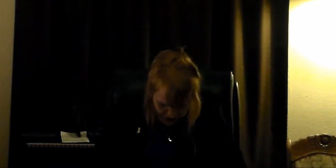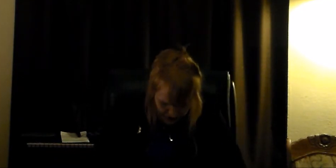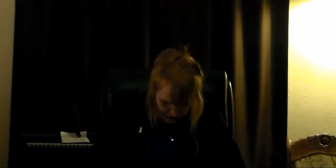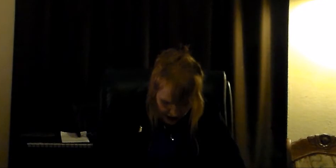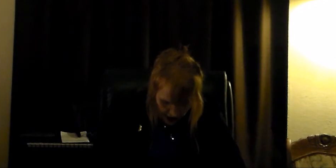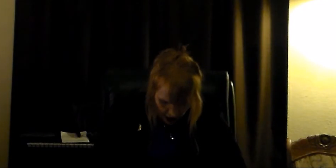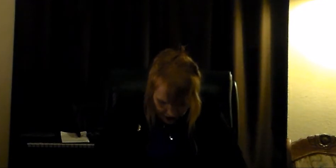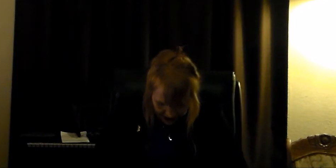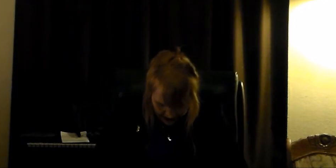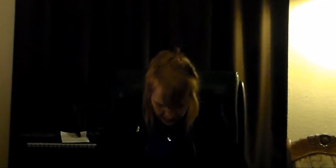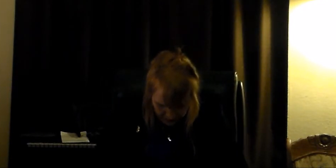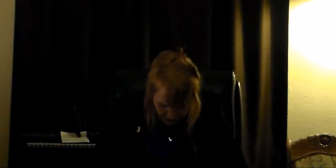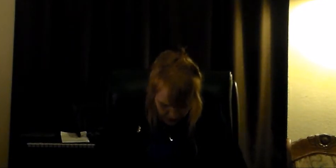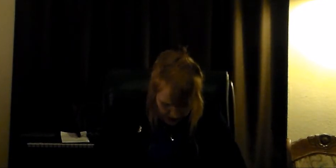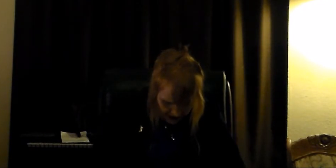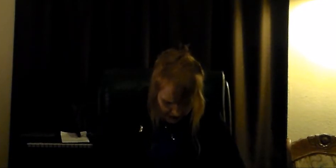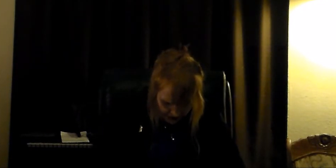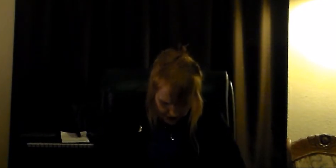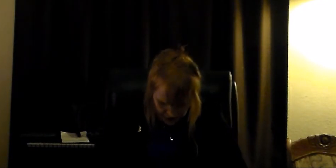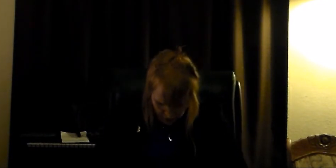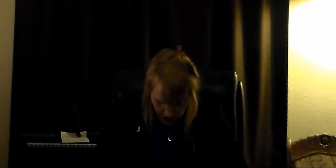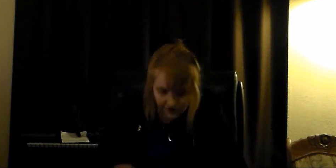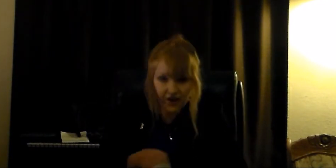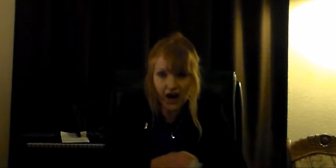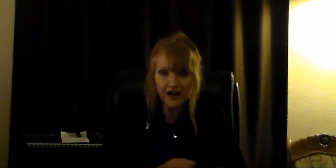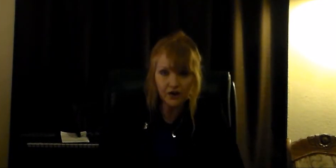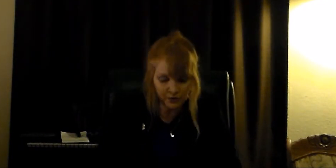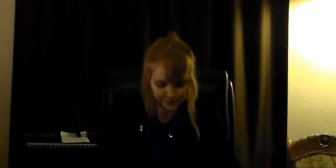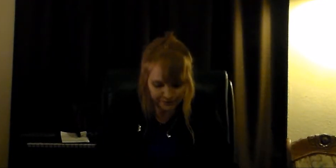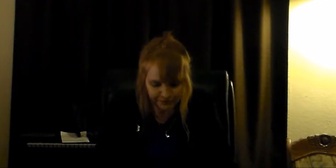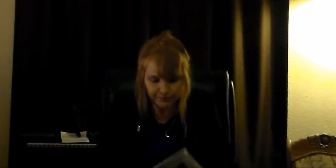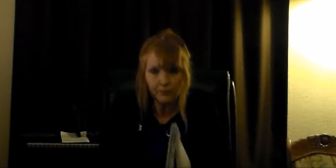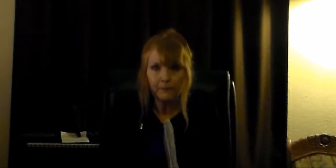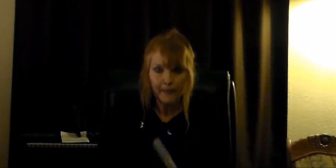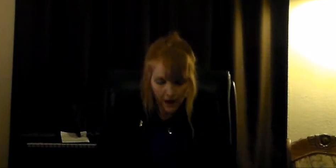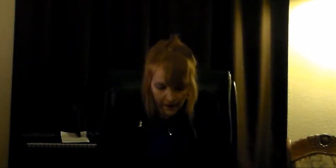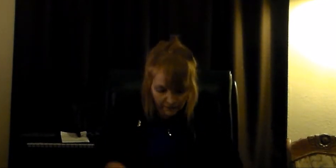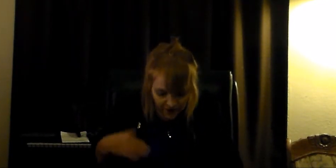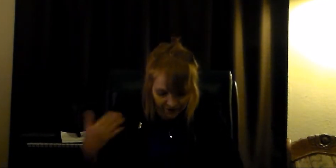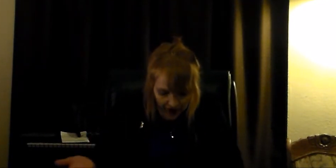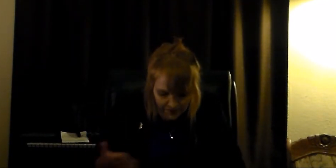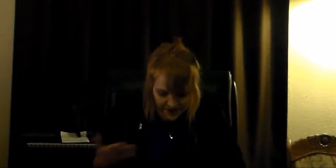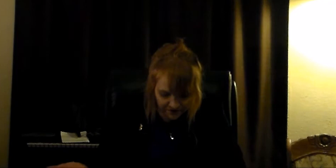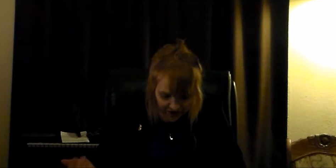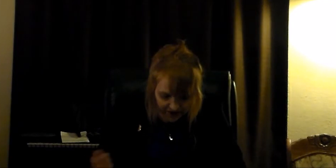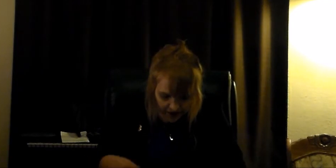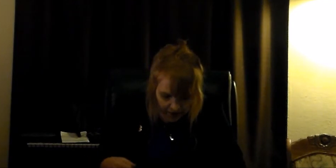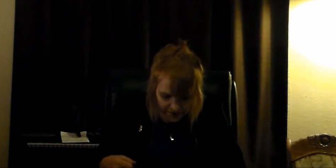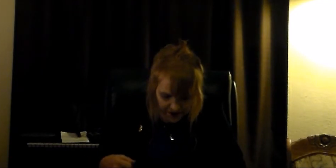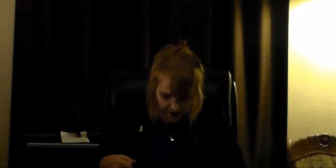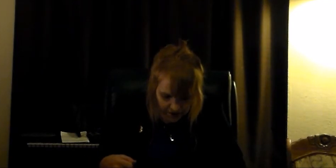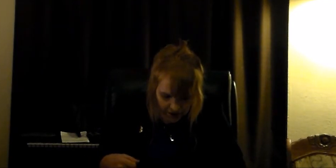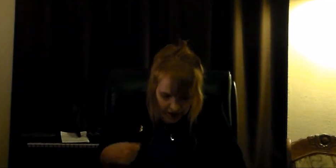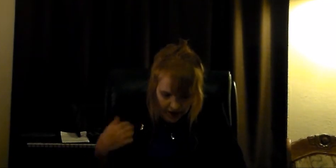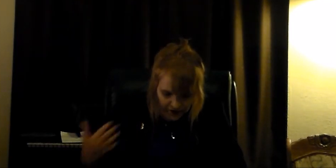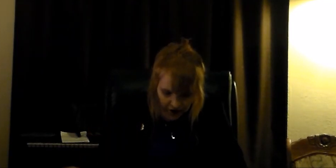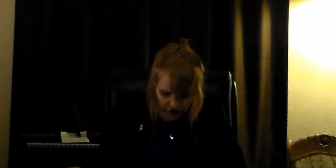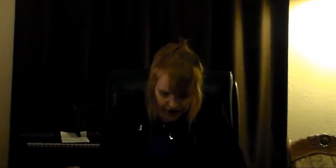year. Okay, now pray for the California's wildfire. For the families and victims, the